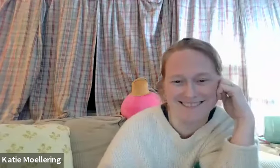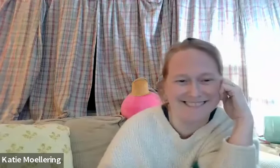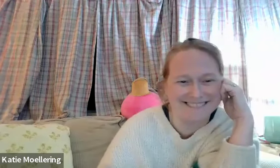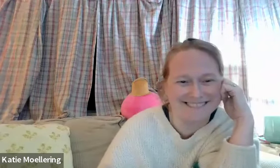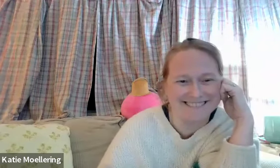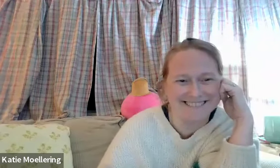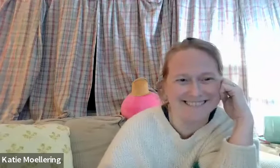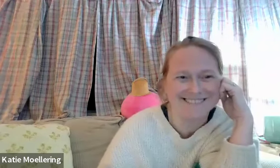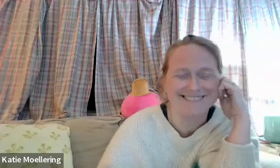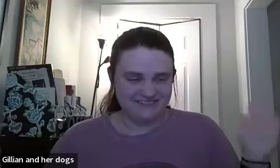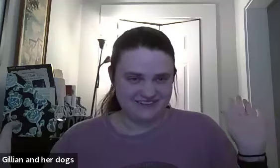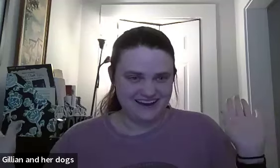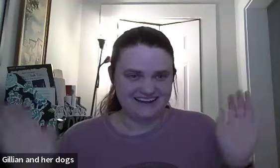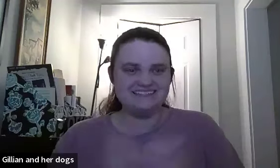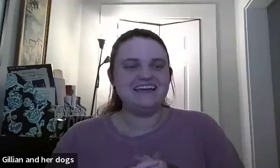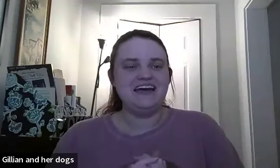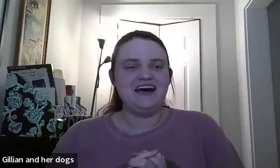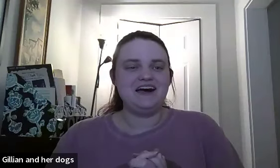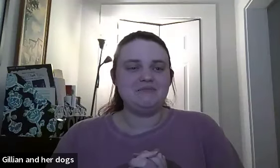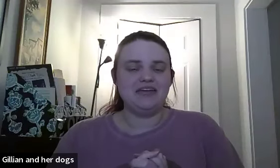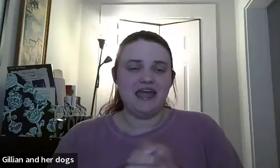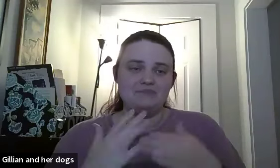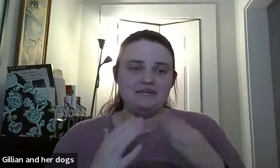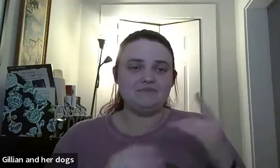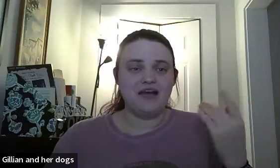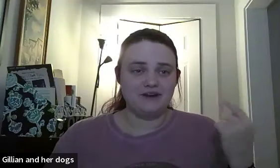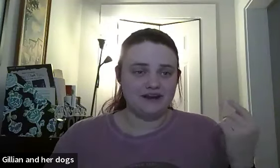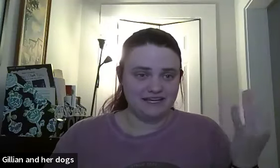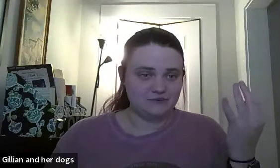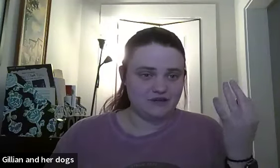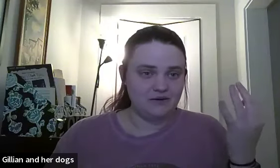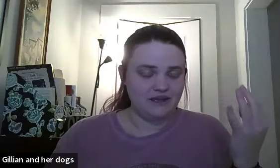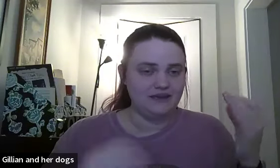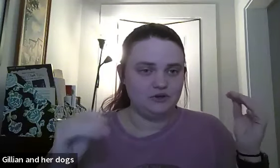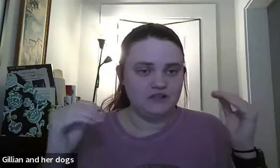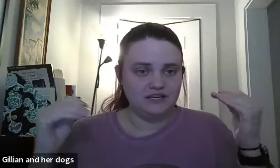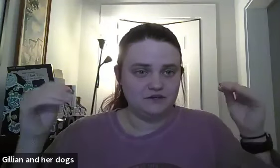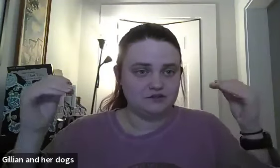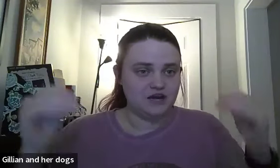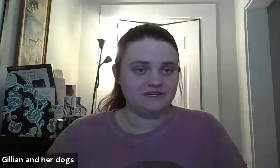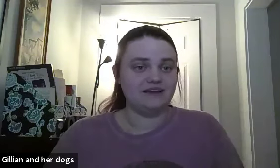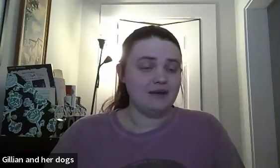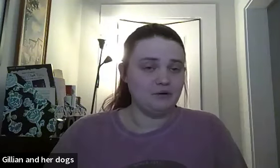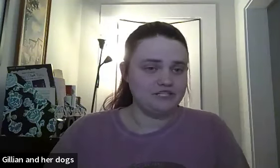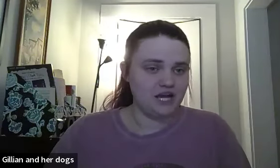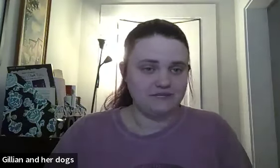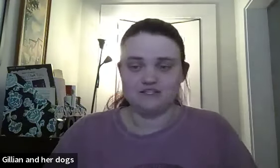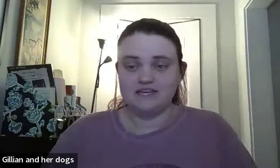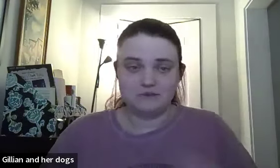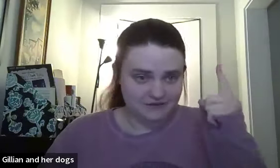Yes, happy Thanksgiving to all of you guys. And happy Black Friday as well. Okay, good luck if you go shopping. I'm going shopping, so that's why I I have